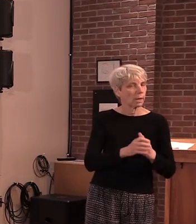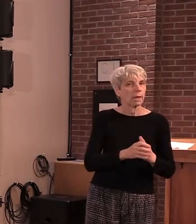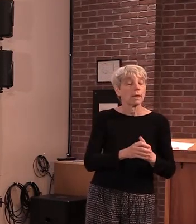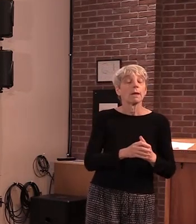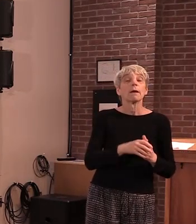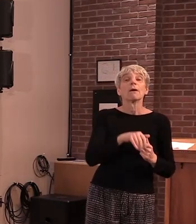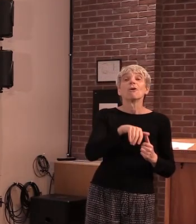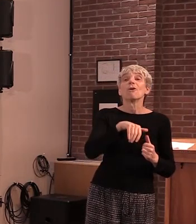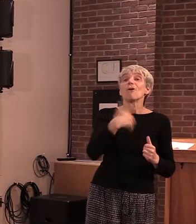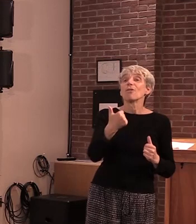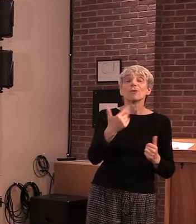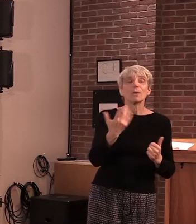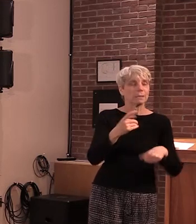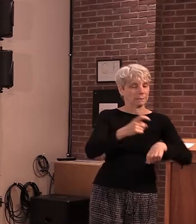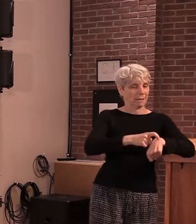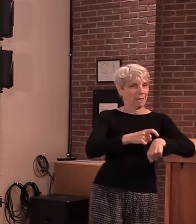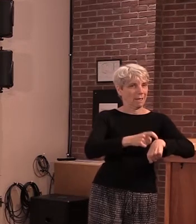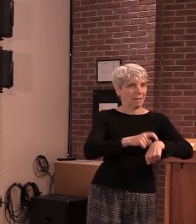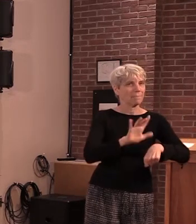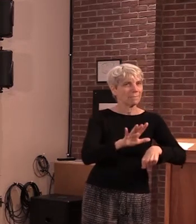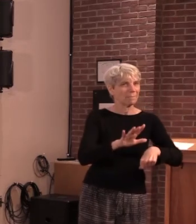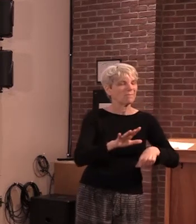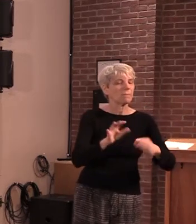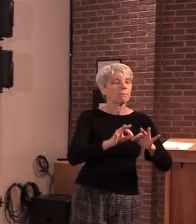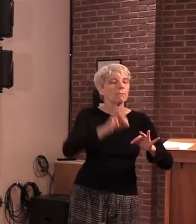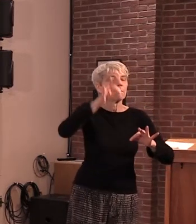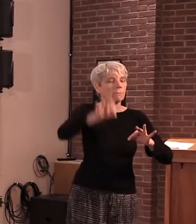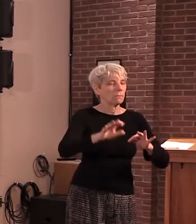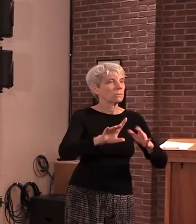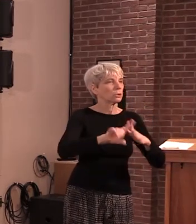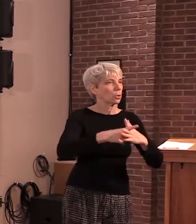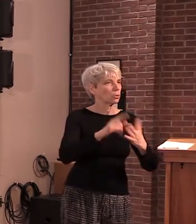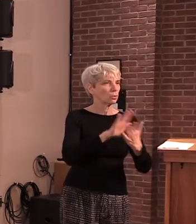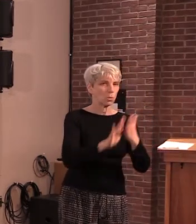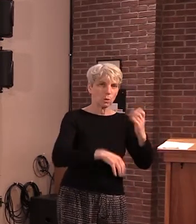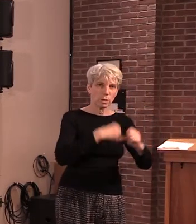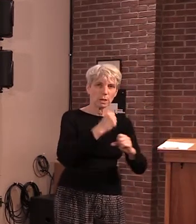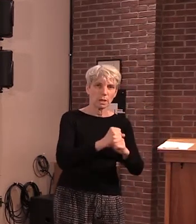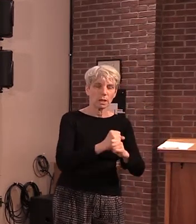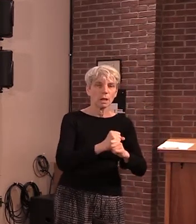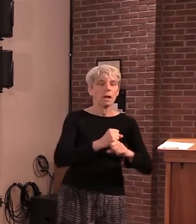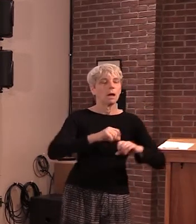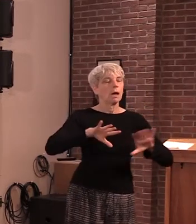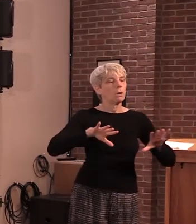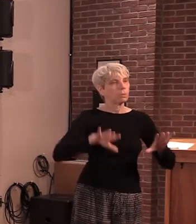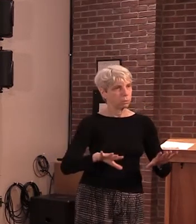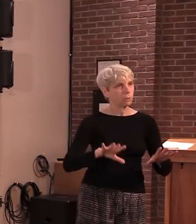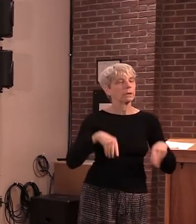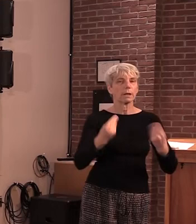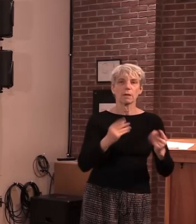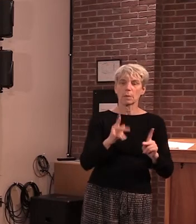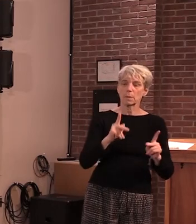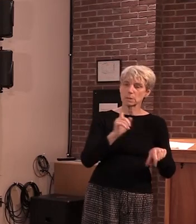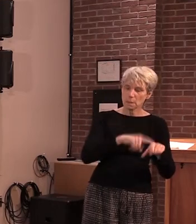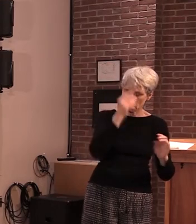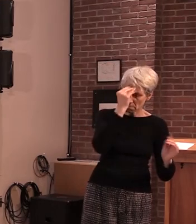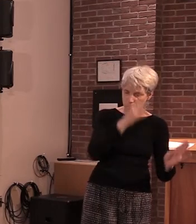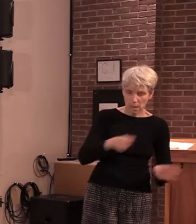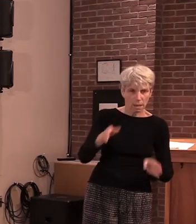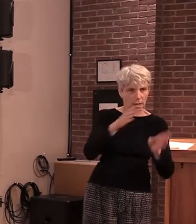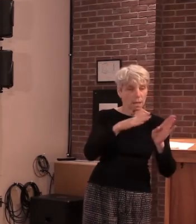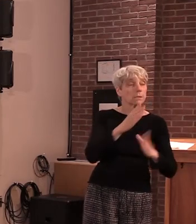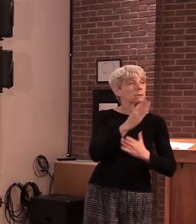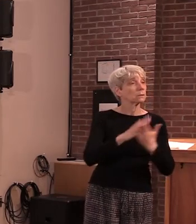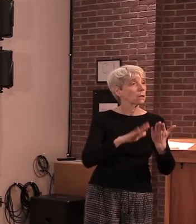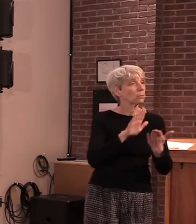governor announced today, to give districts some extra time at the beginning of the year, I think is really prudent at this point and necessary. Districts are at different